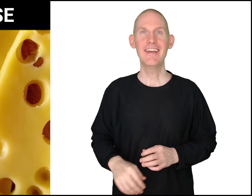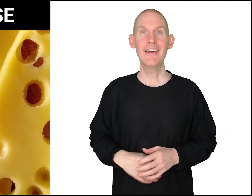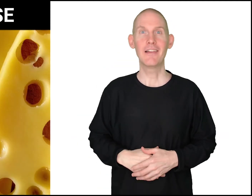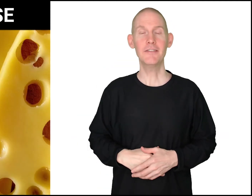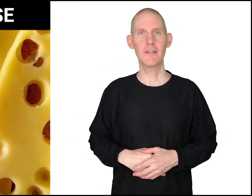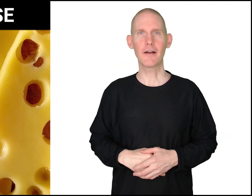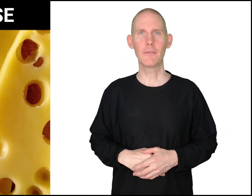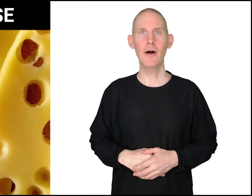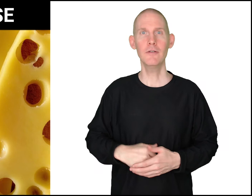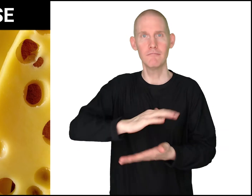Let's talk about